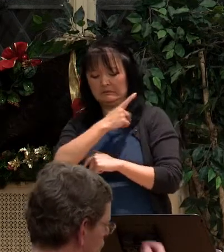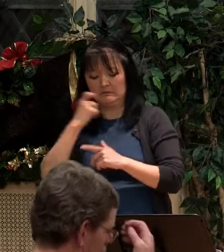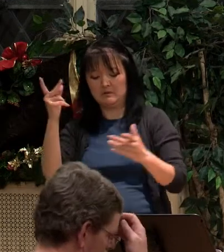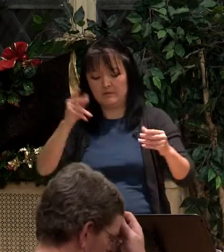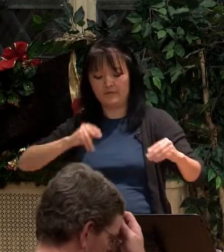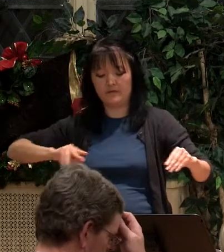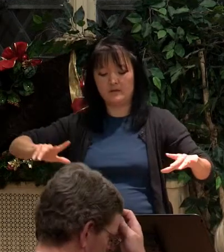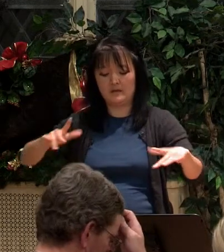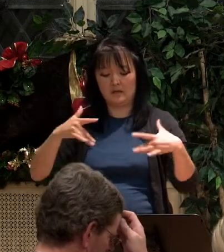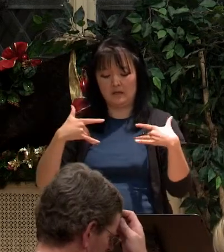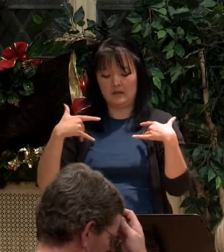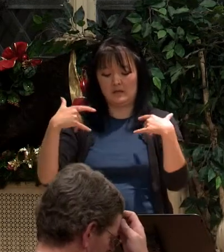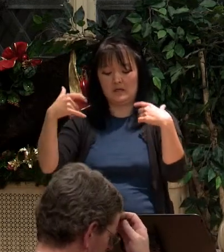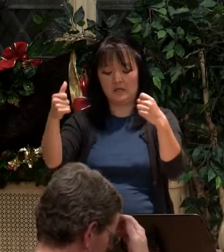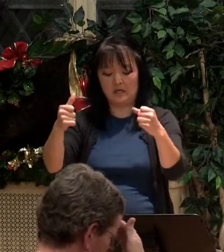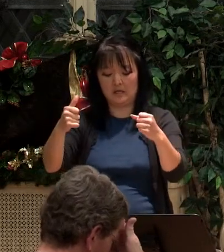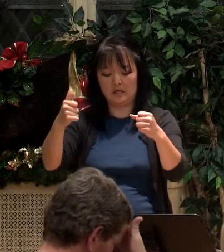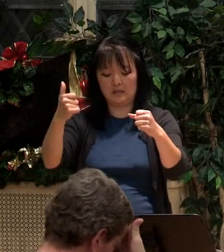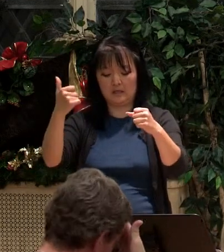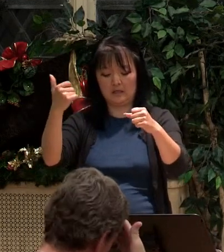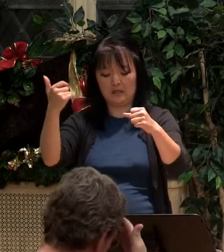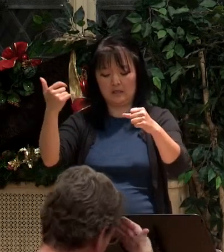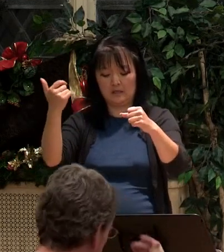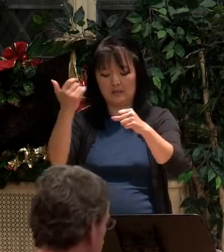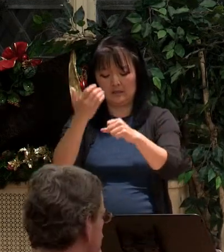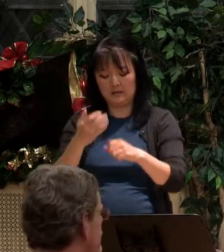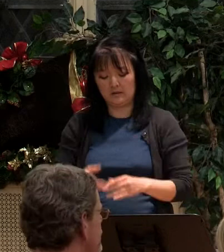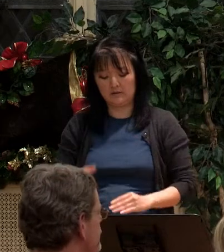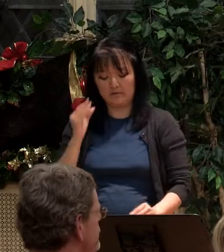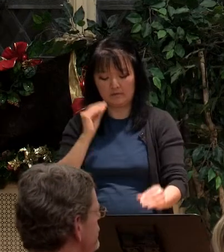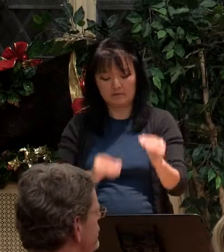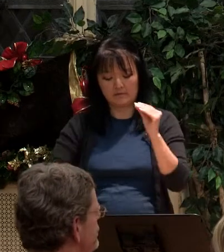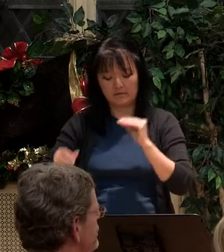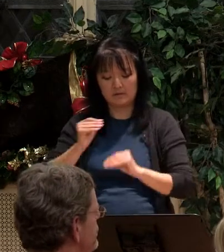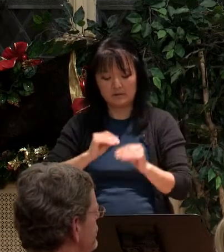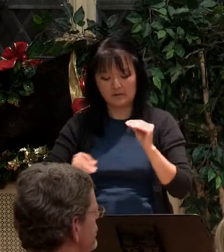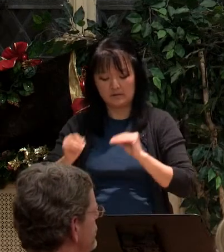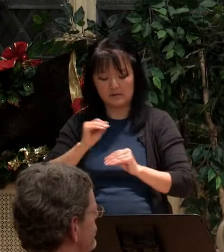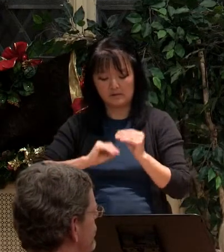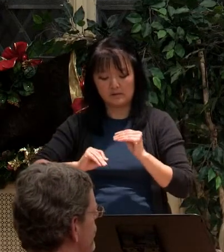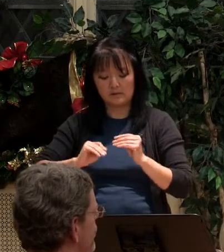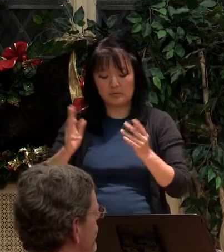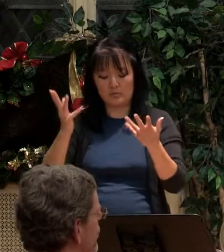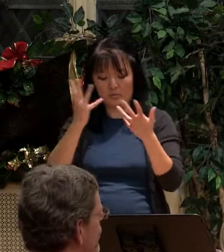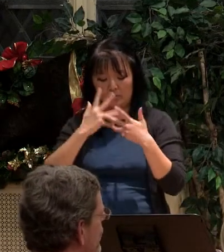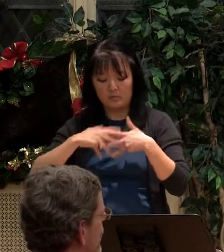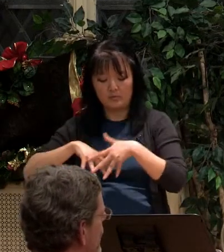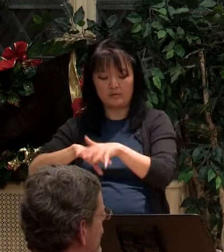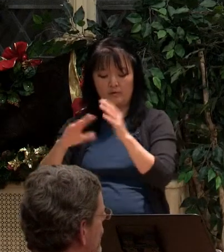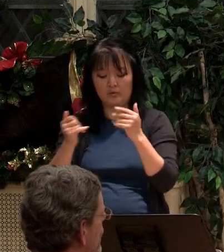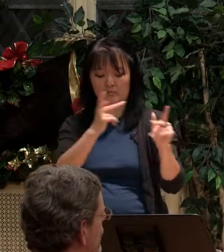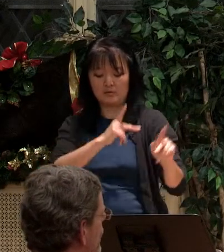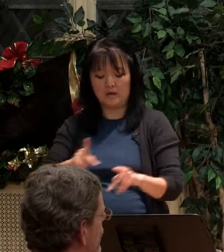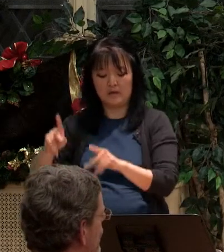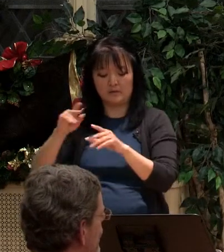healing, restitching our torn patterns, weaving new life into our threads. My eternal shelter. Thank